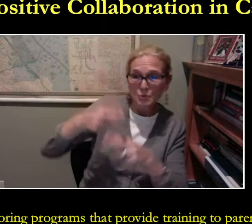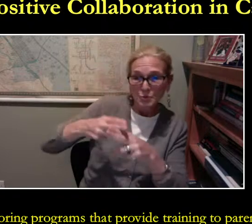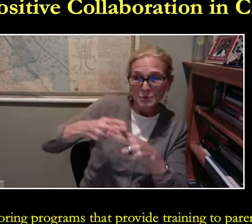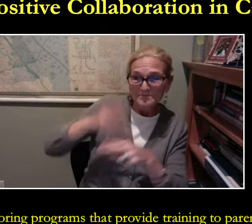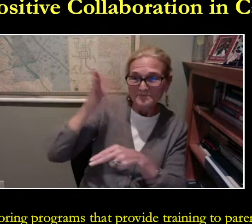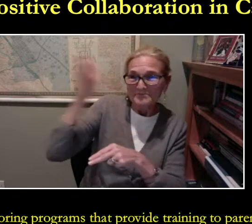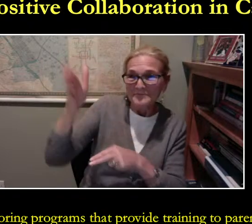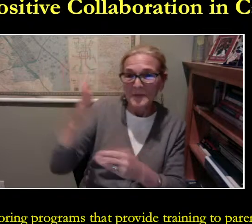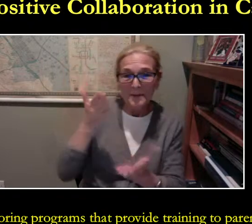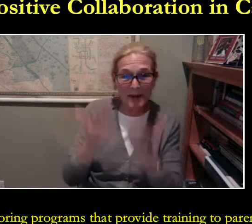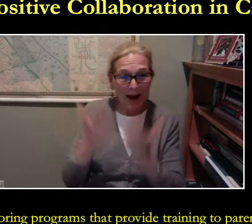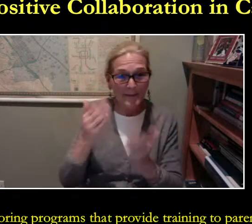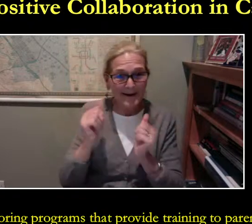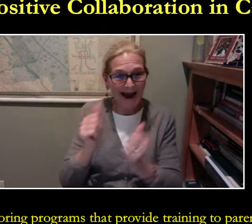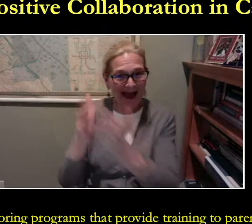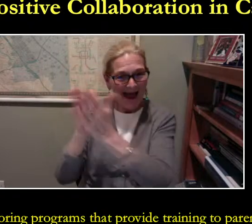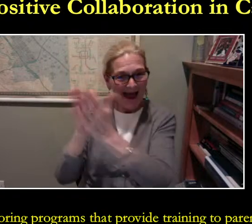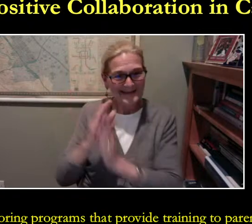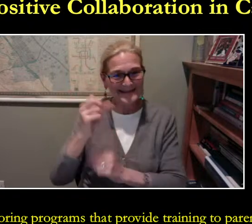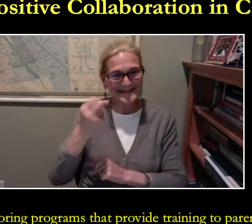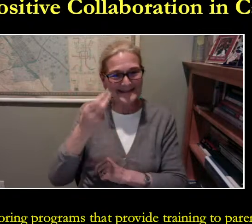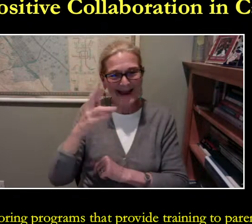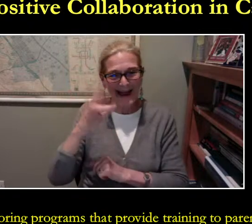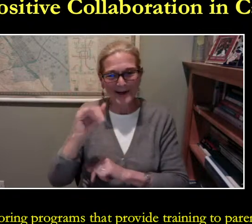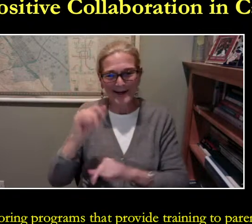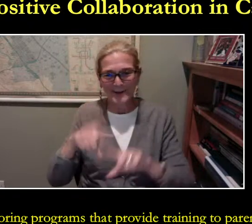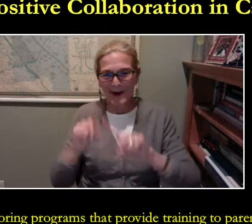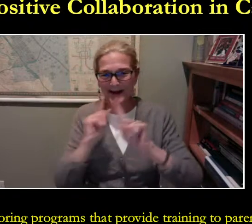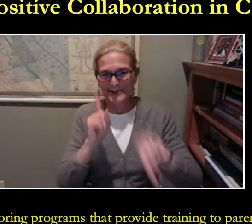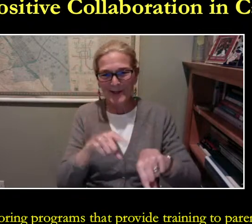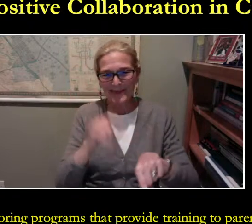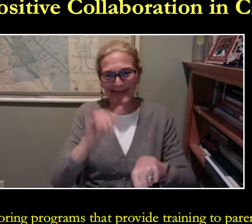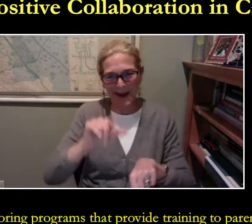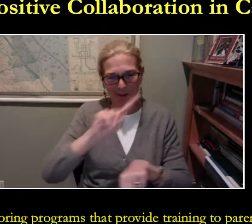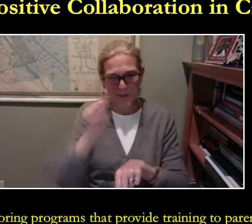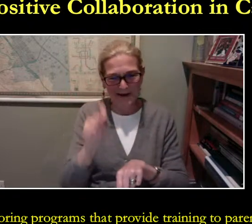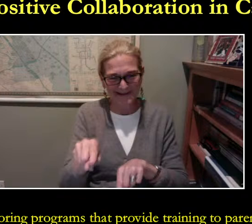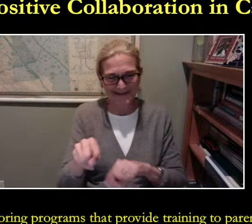in my opinion, that I hope to see that in the future.